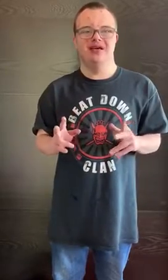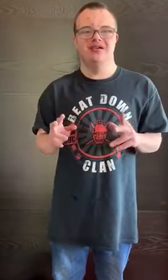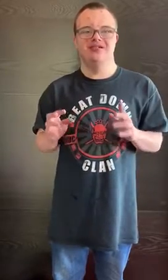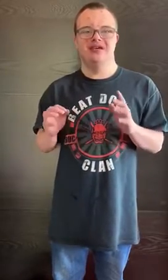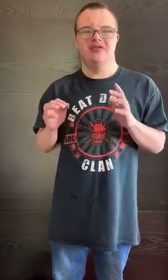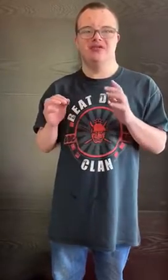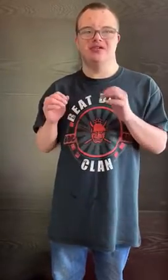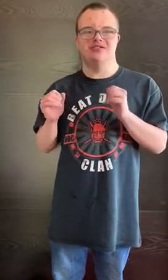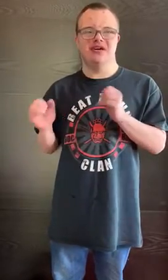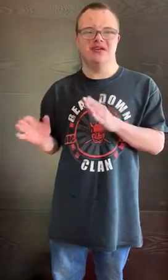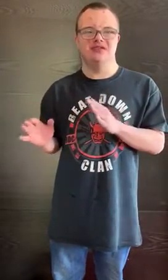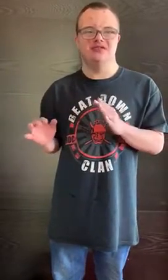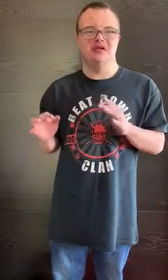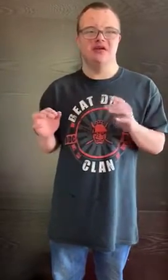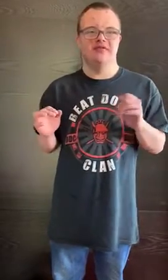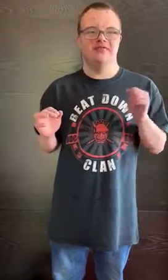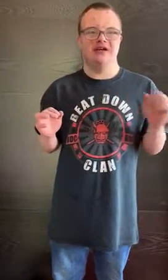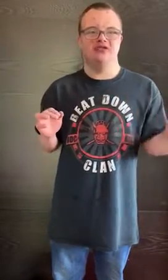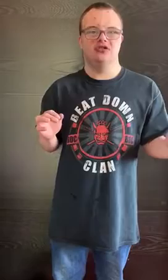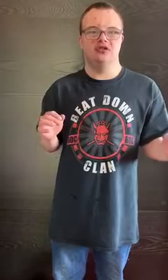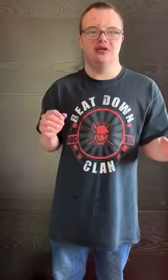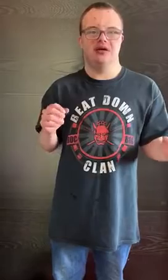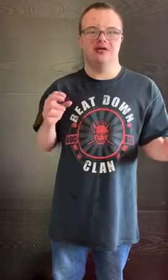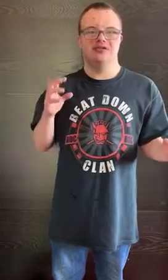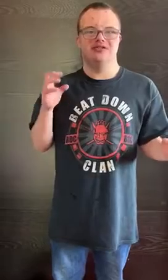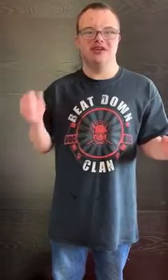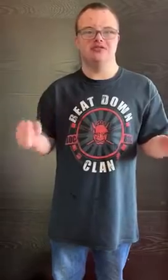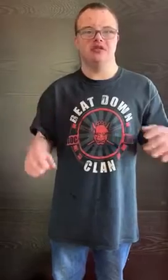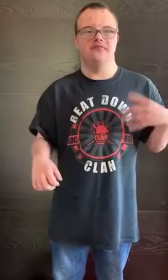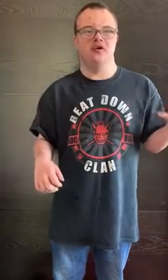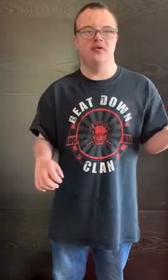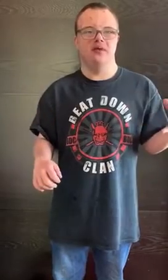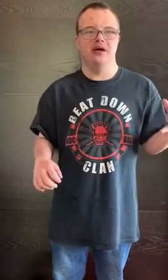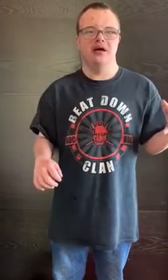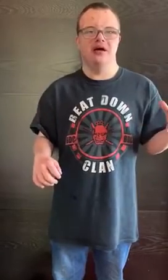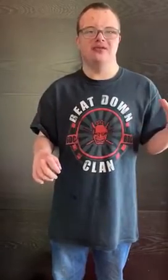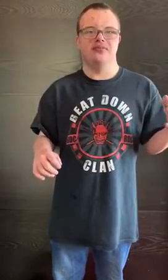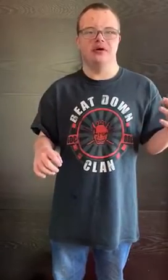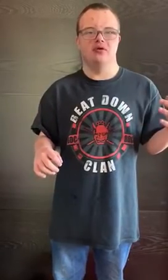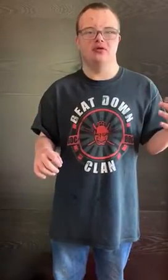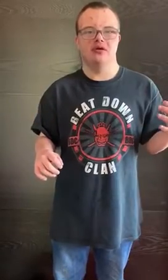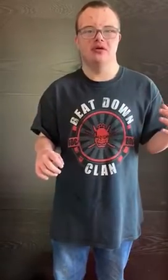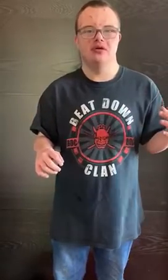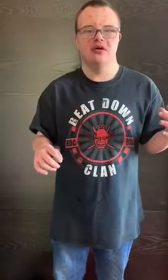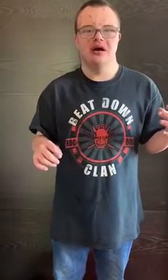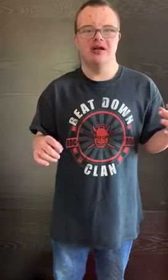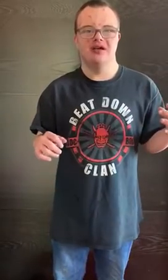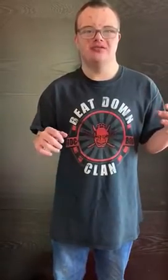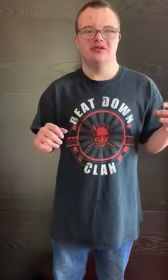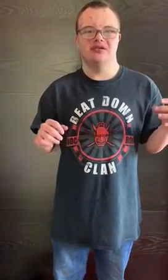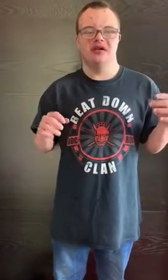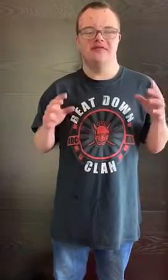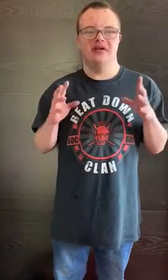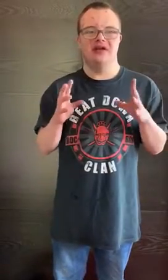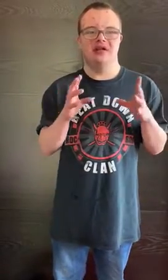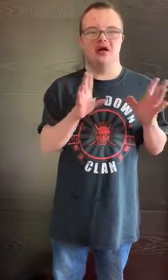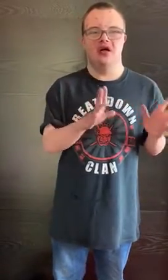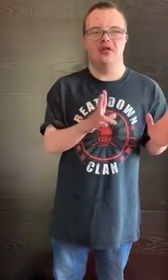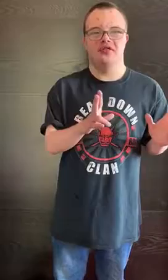It was a science fiction disaster film. It's about aliens evading Earth